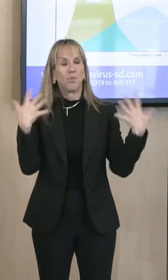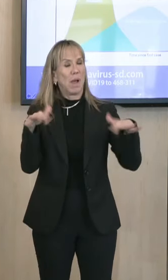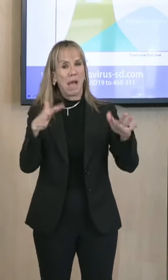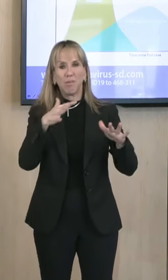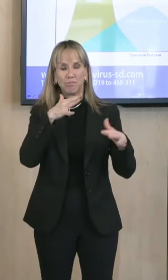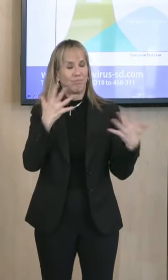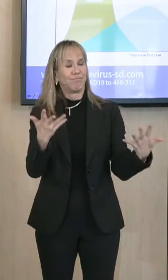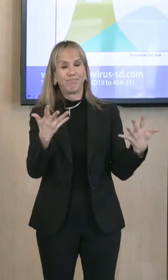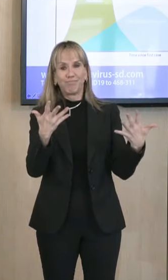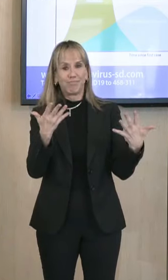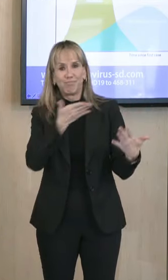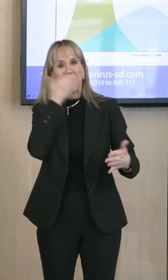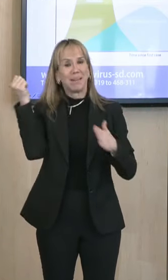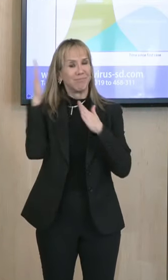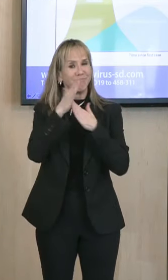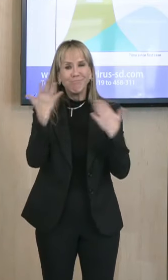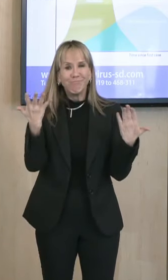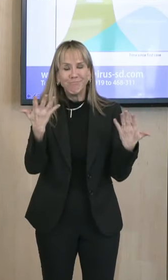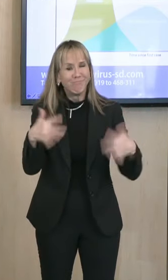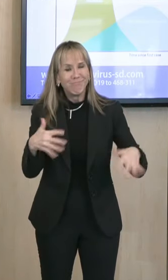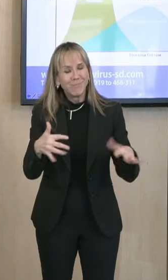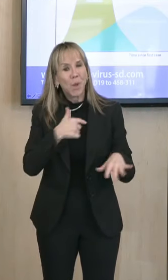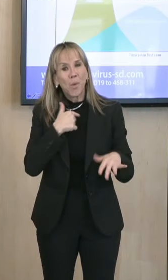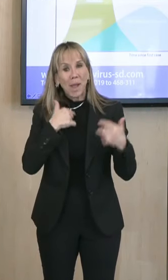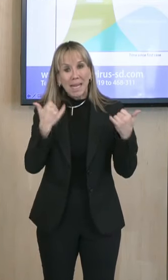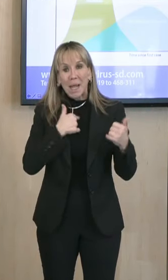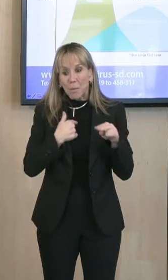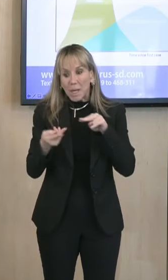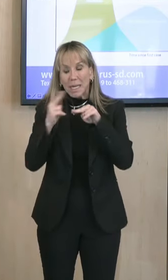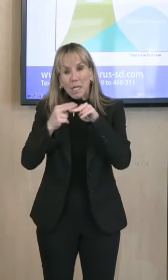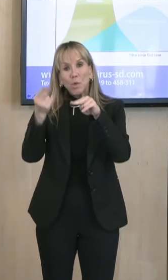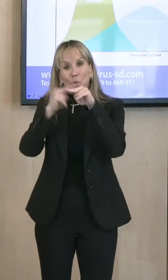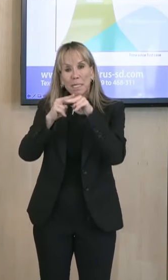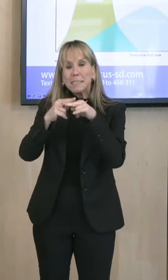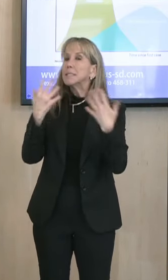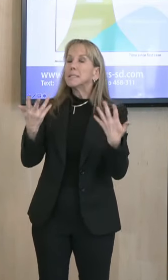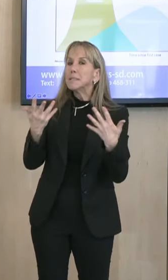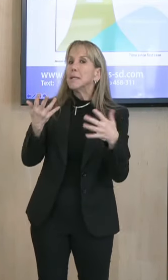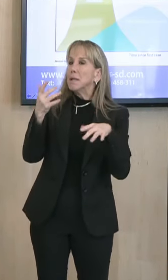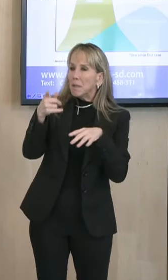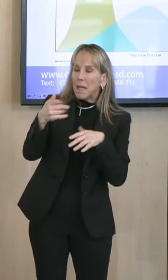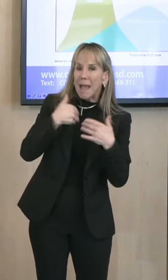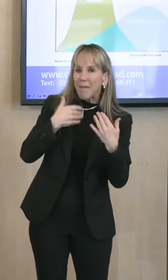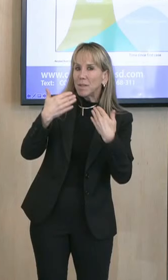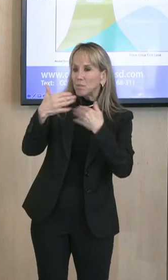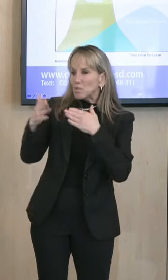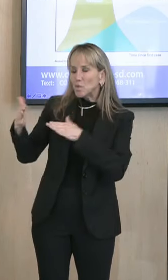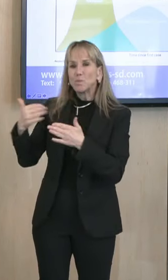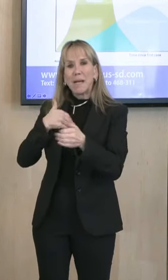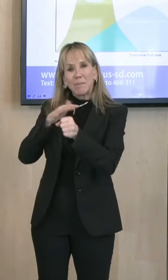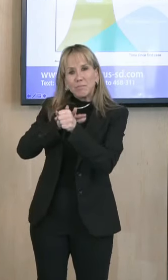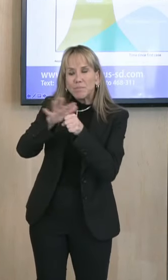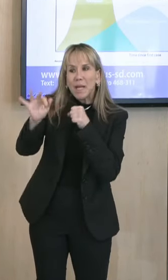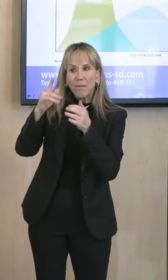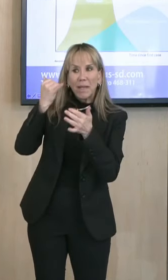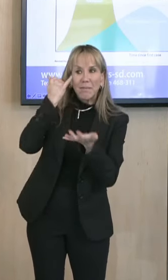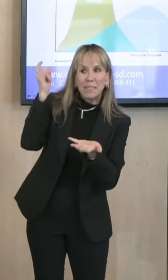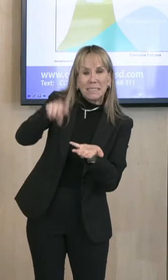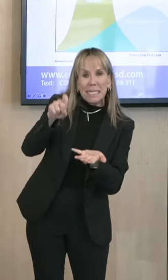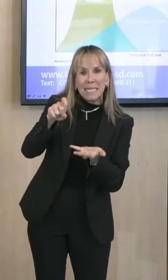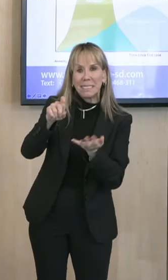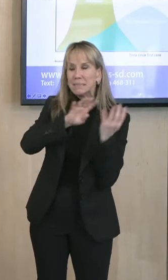tirelessly at various levels of increasing our capacity. So while we flatten the curve, we increase our